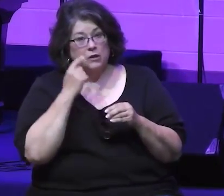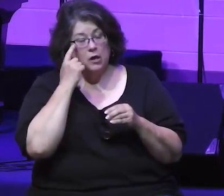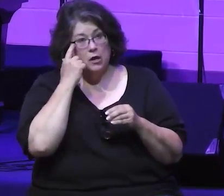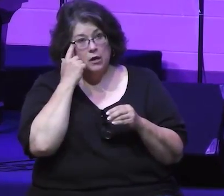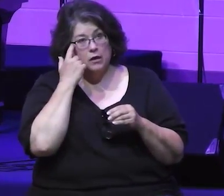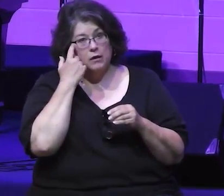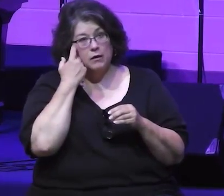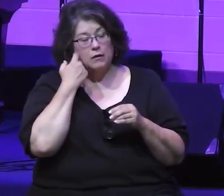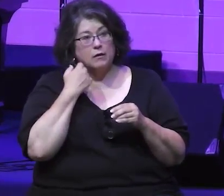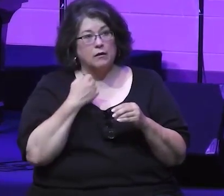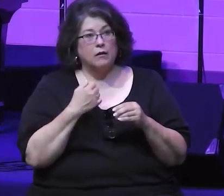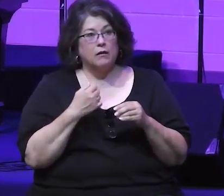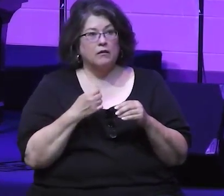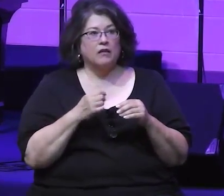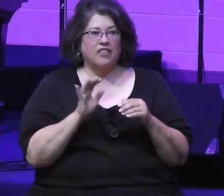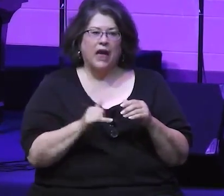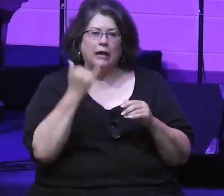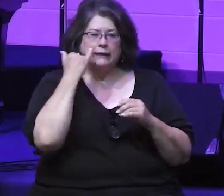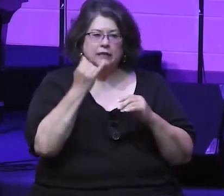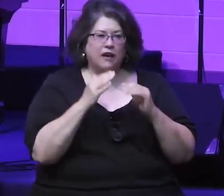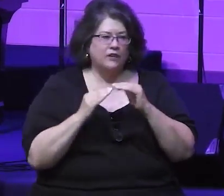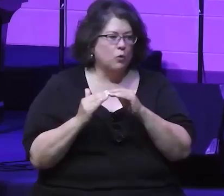on this idea of equality.